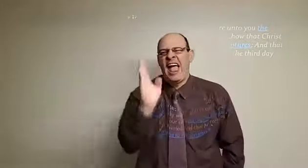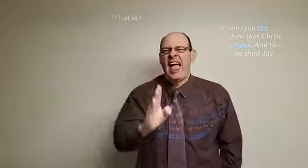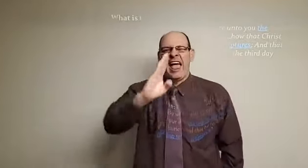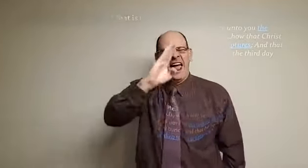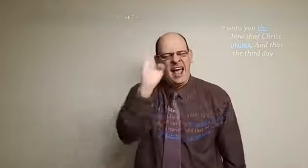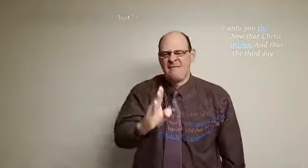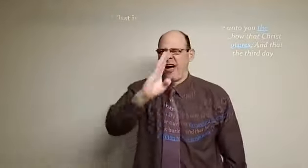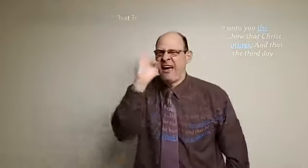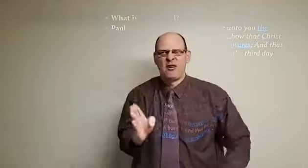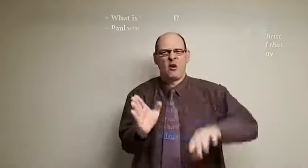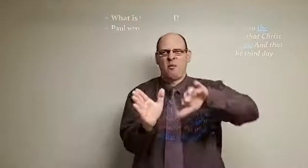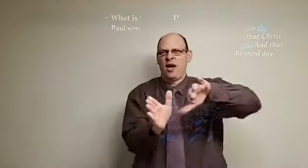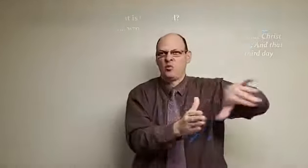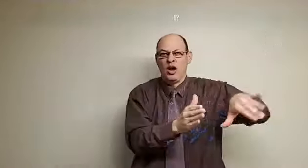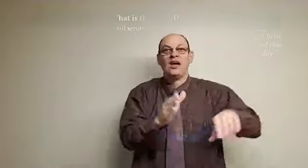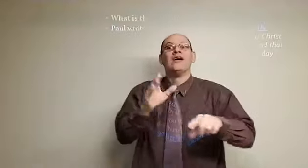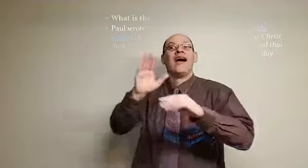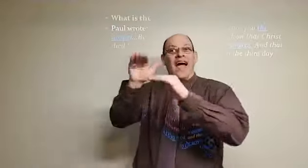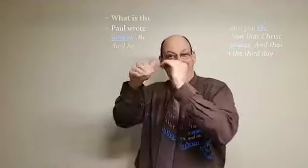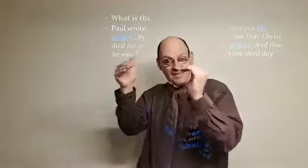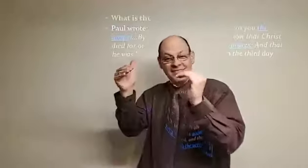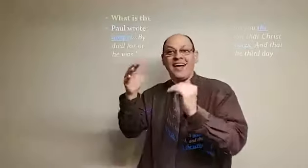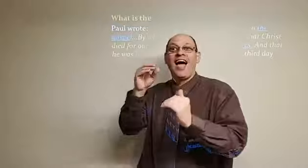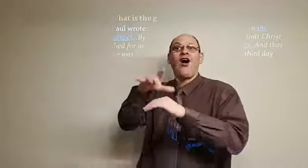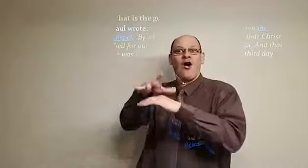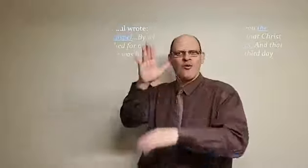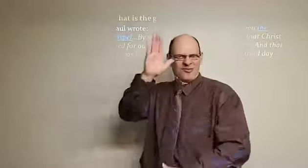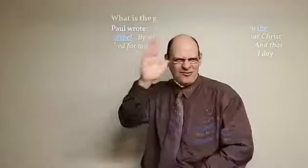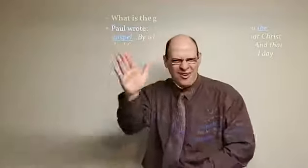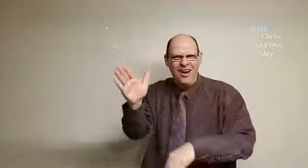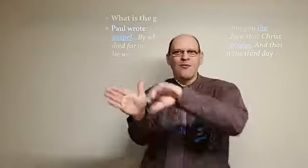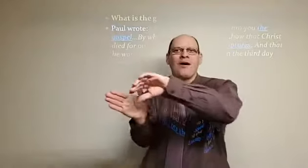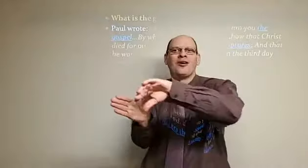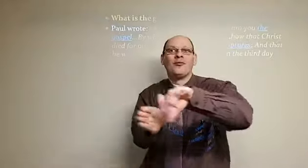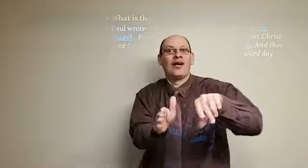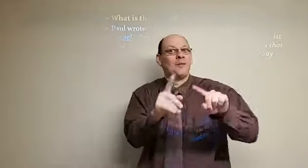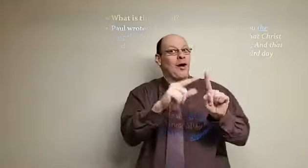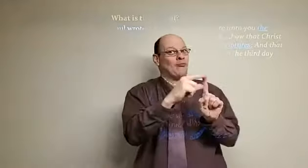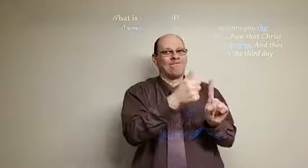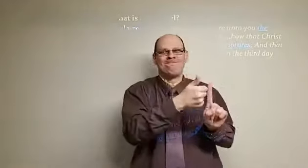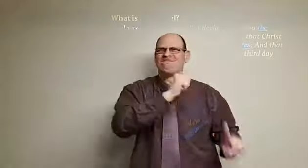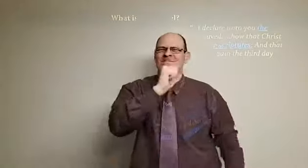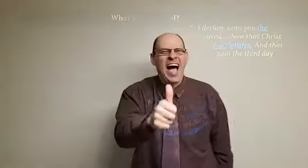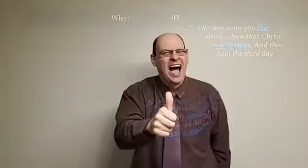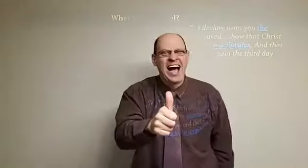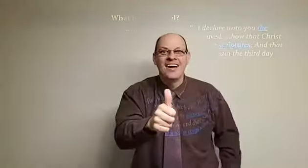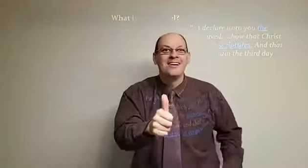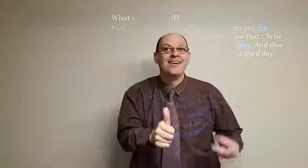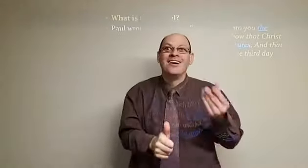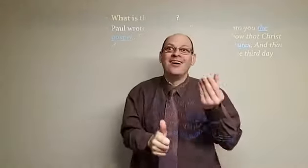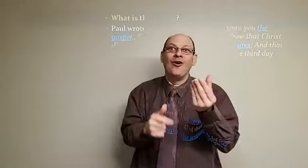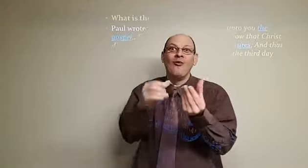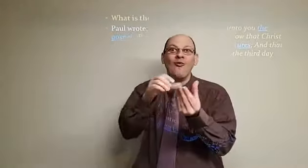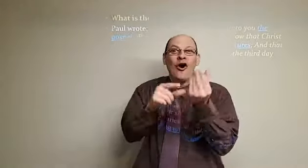alive and it will never die it will never pass away heaven on earth shall pass away but the word will